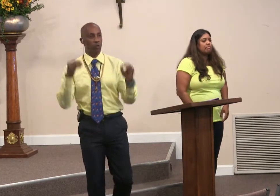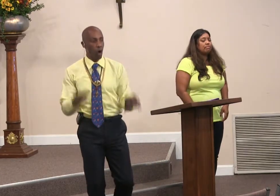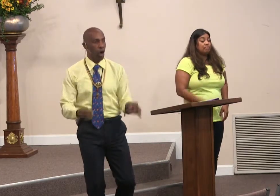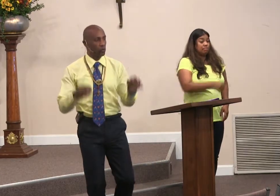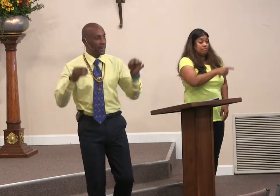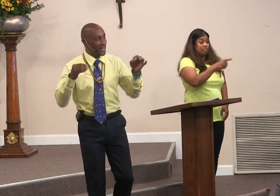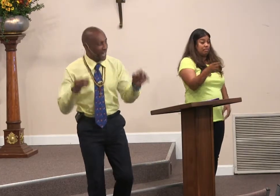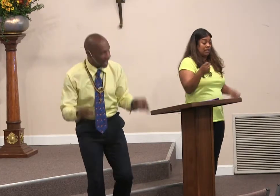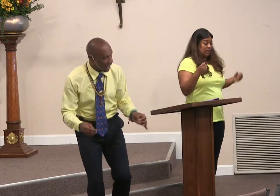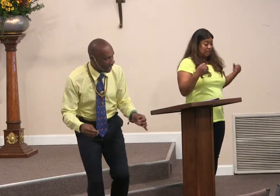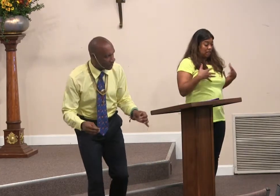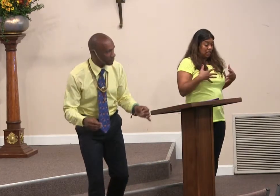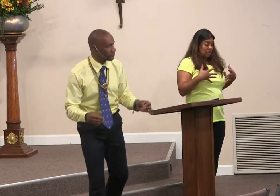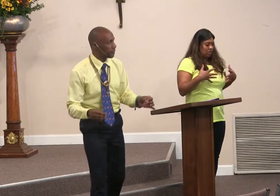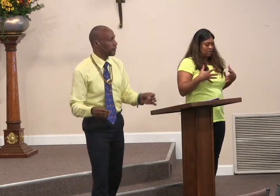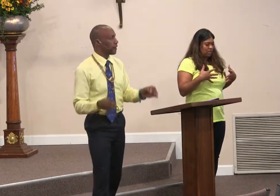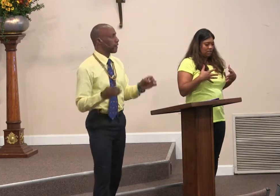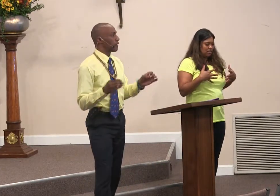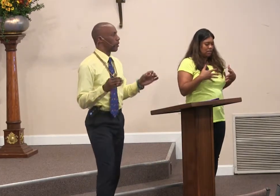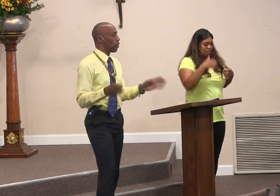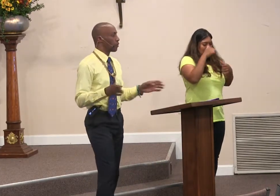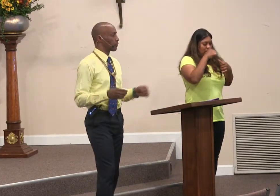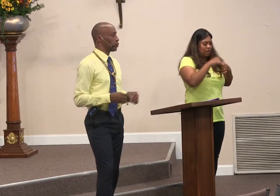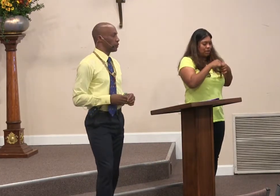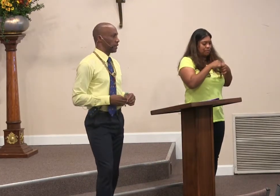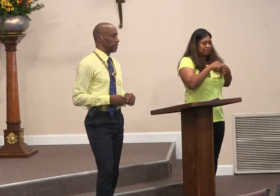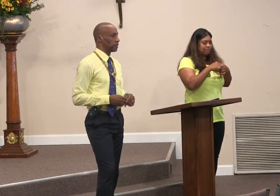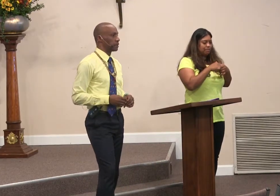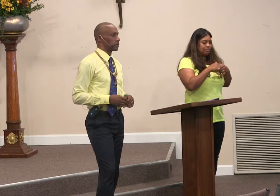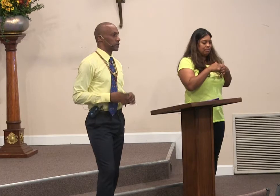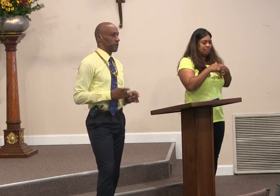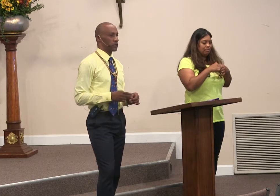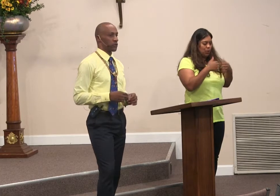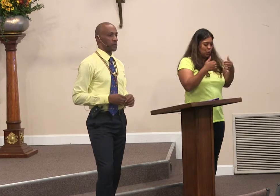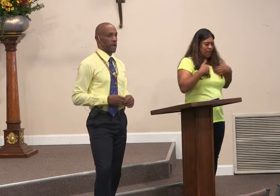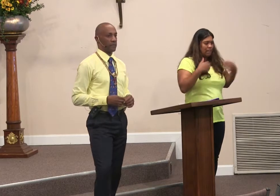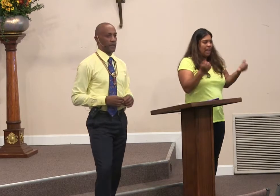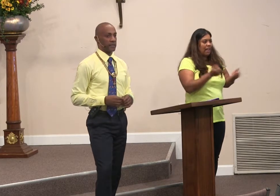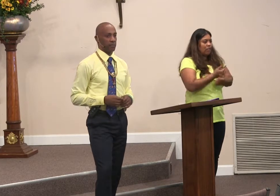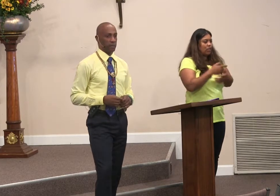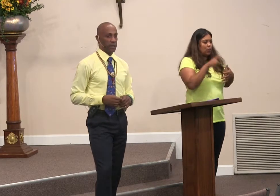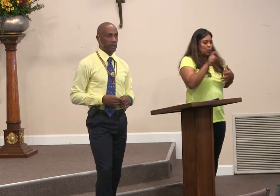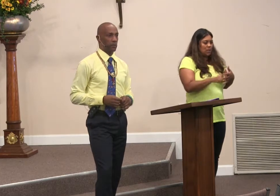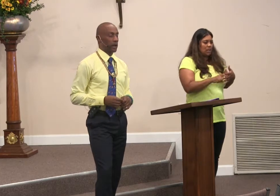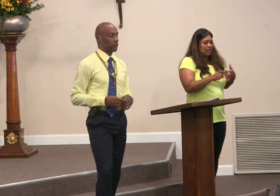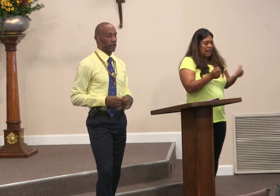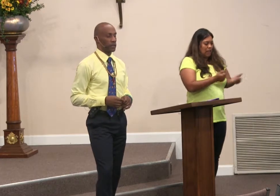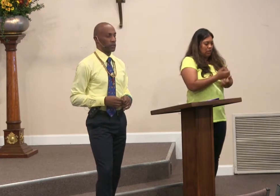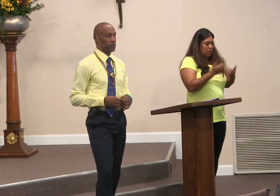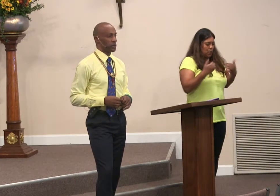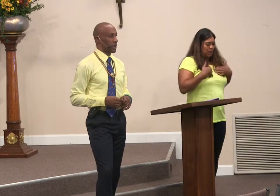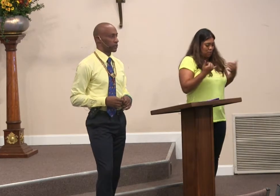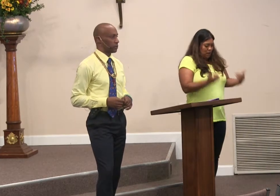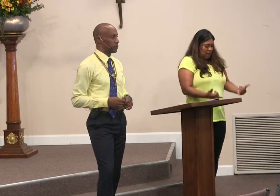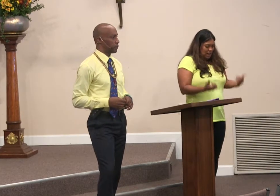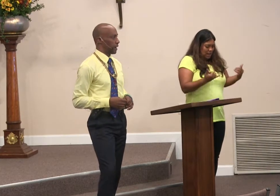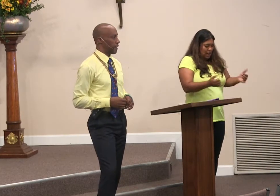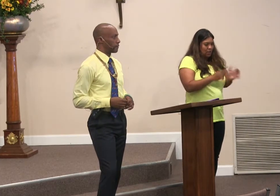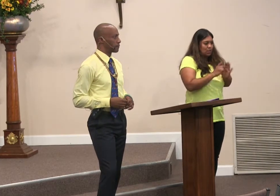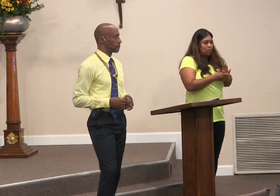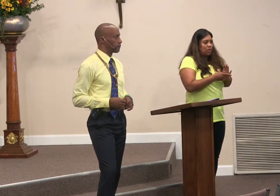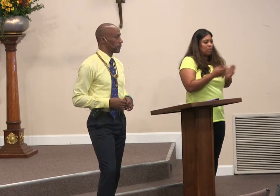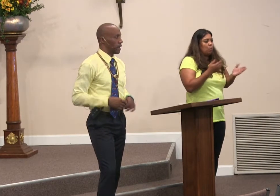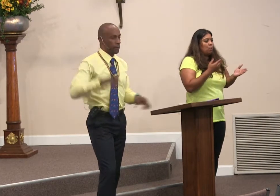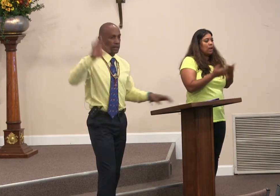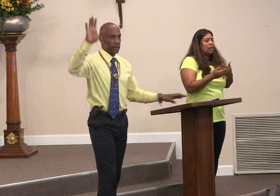demonstrate that you already have all that you need. Demonstrate, manifest, and be whatever it is you desire to be doing